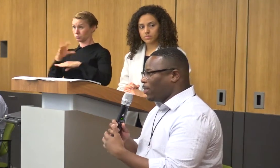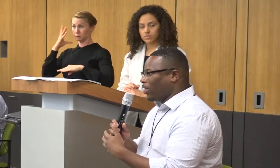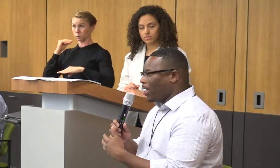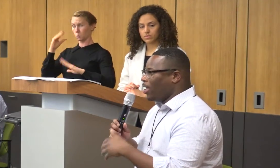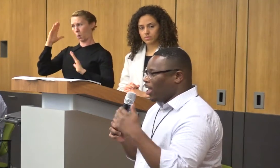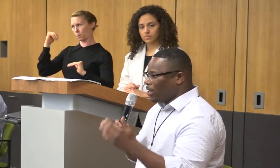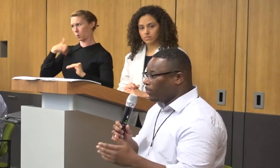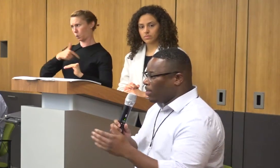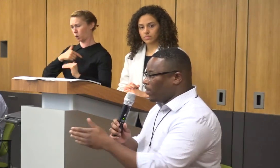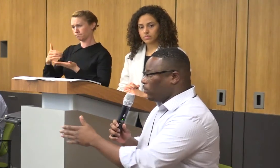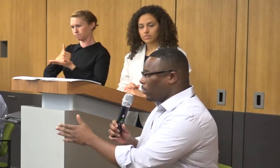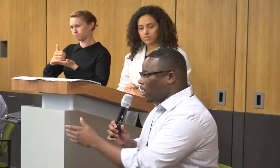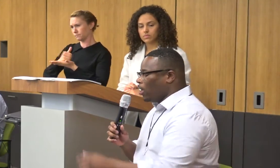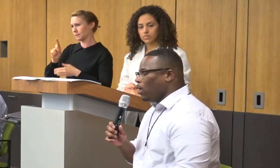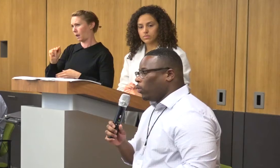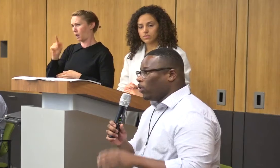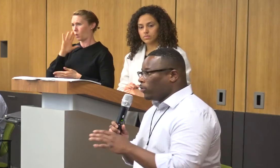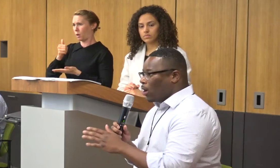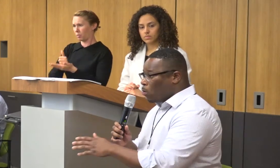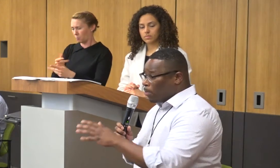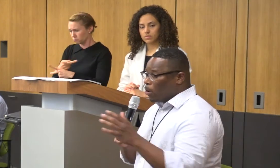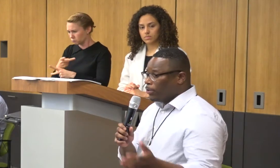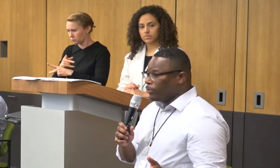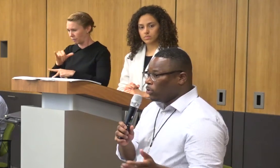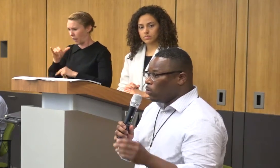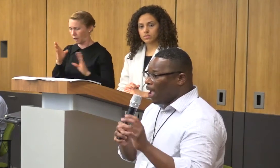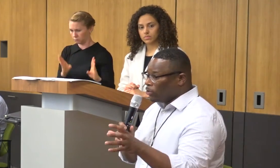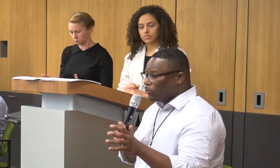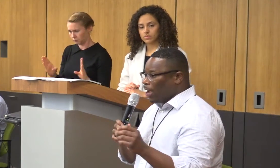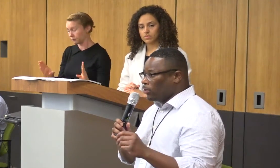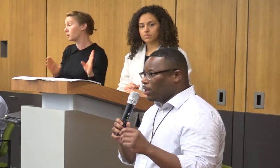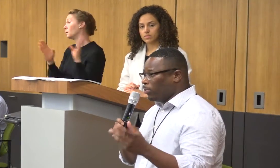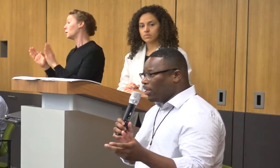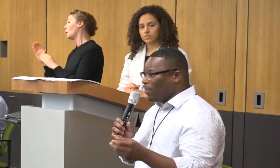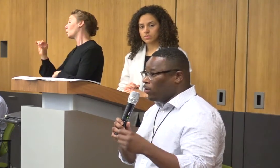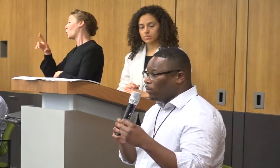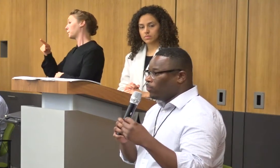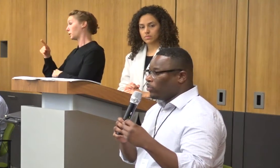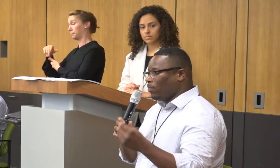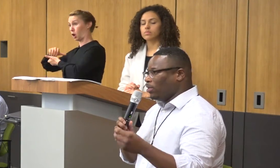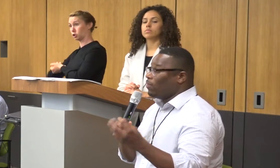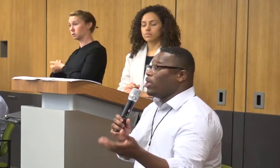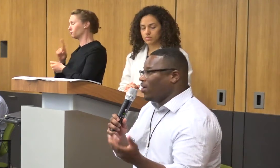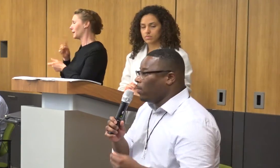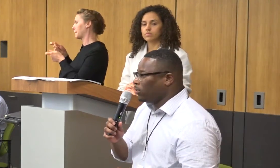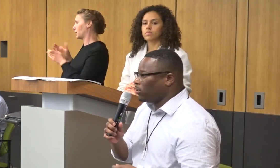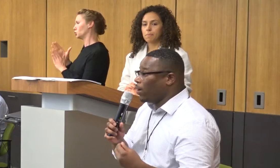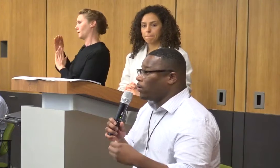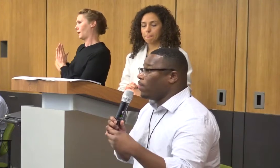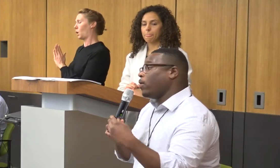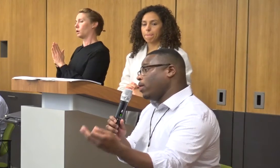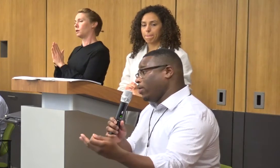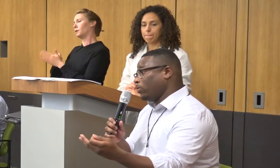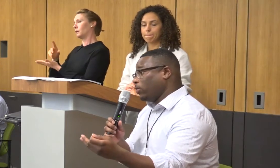getting data about that and can help them navigate through that. With regard to our corporate partners, so managers actually complete 7-week evaluations